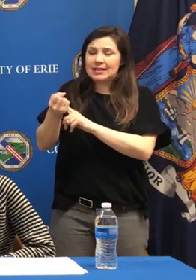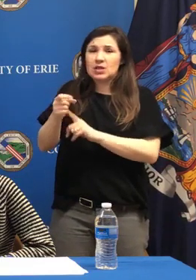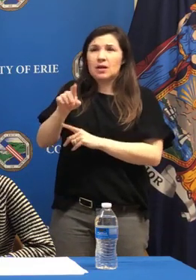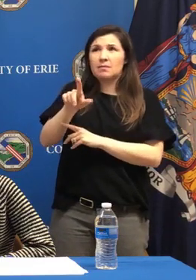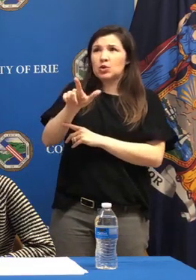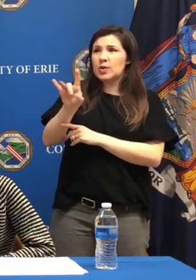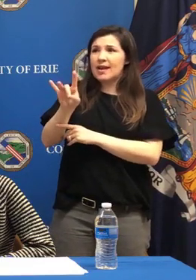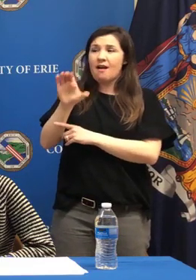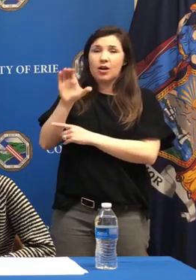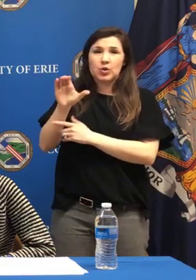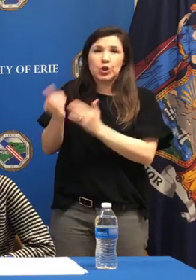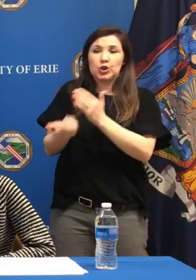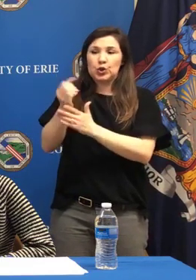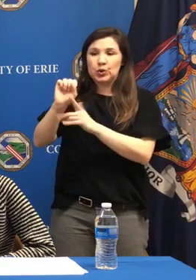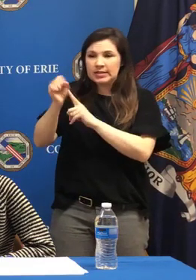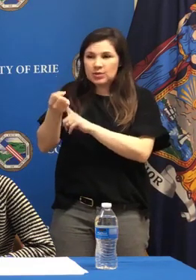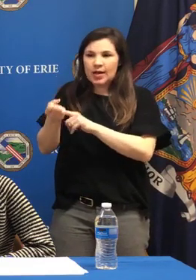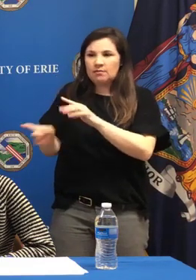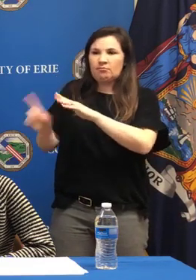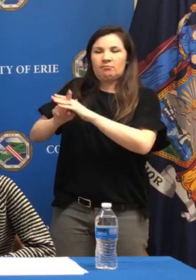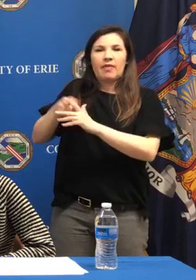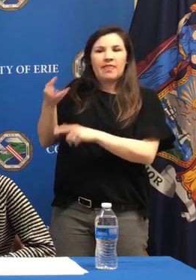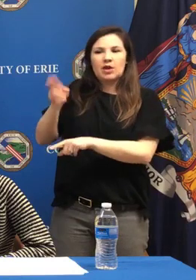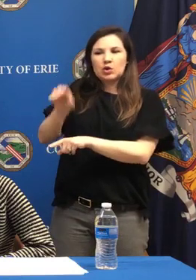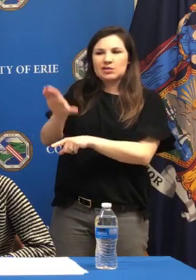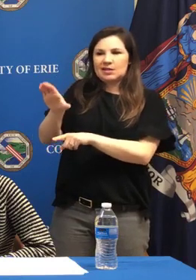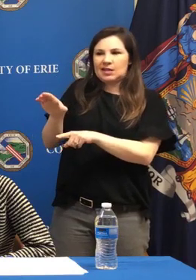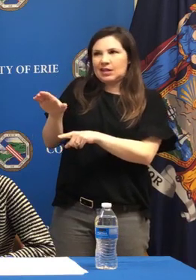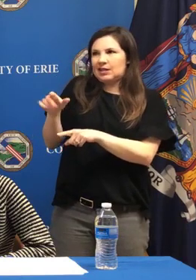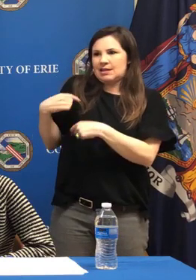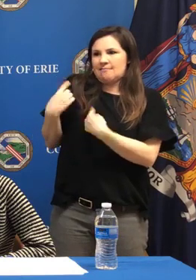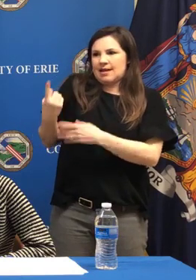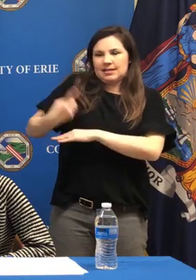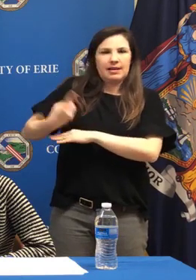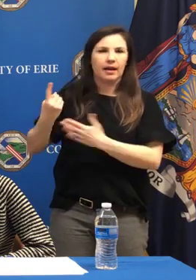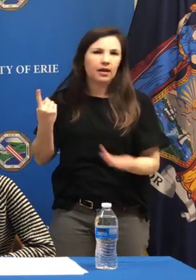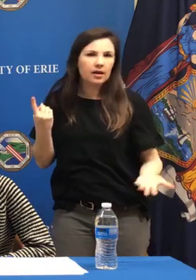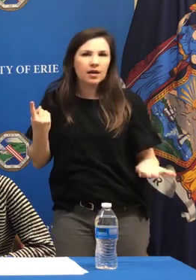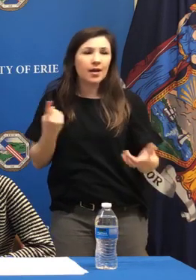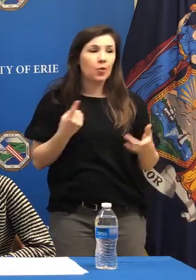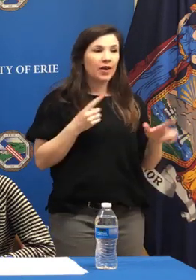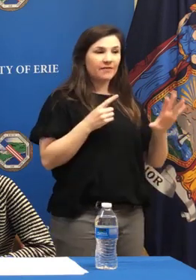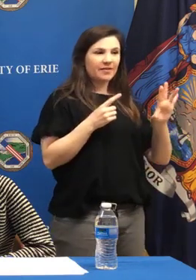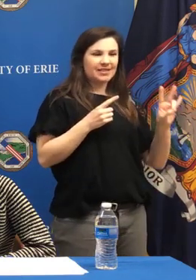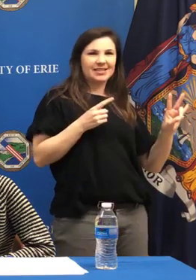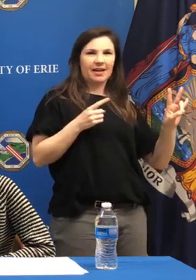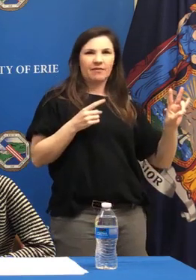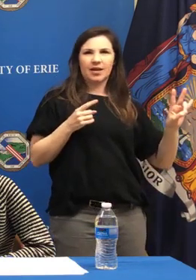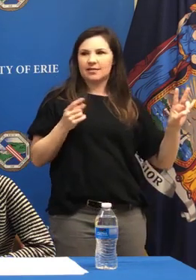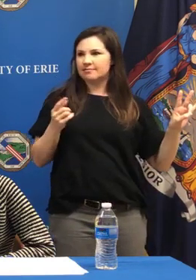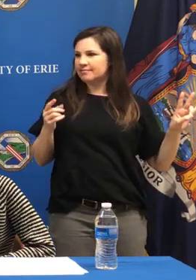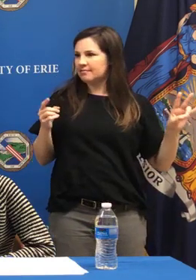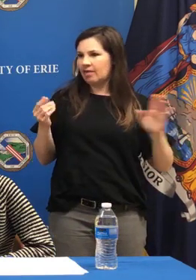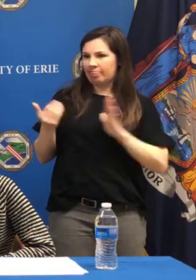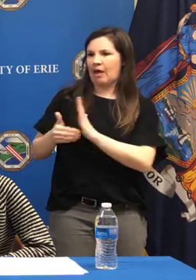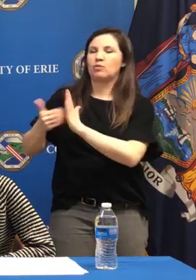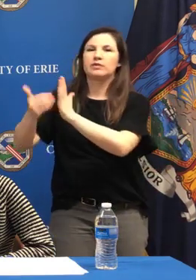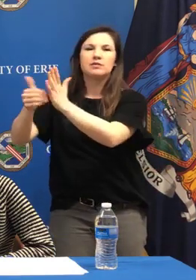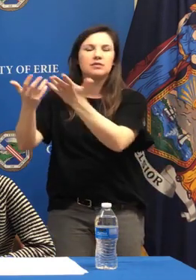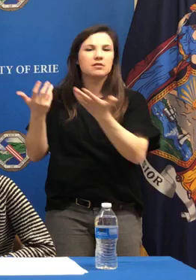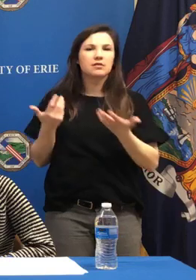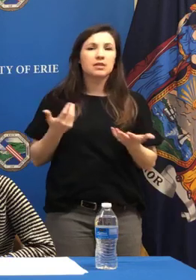cases identified in the last 24 hours in New York City alone. So and we're at 57. Yes, if we could test,